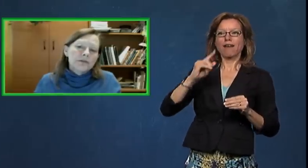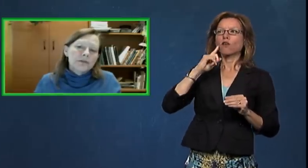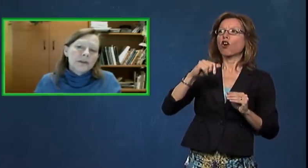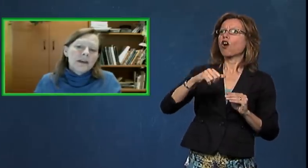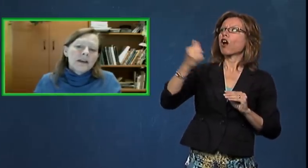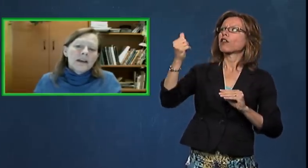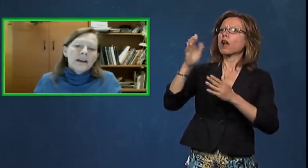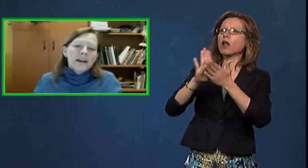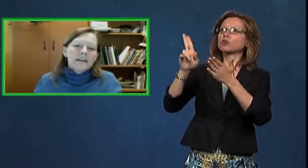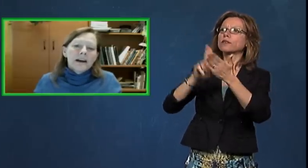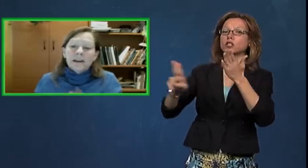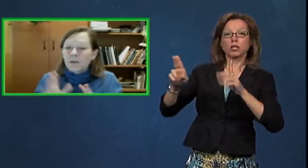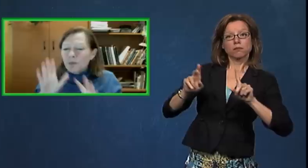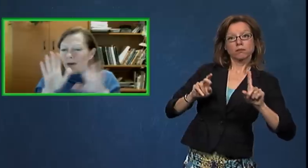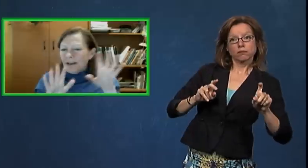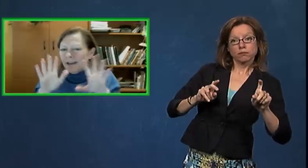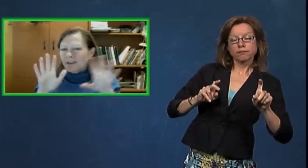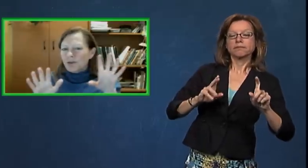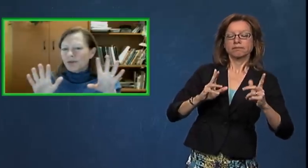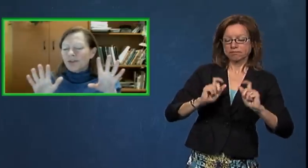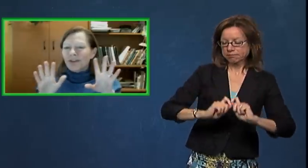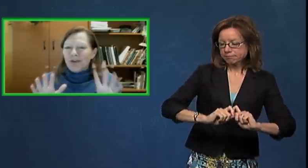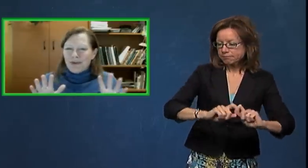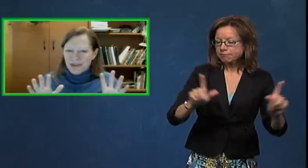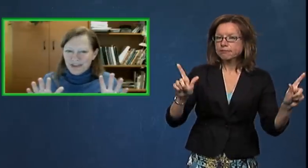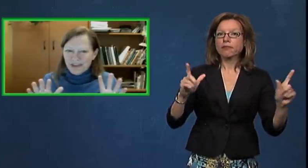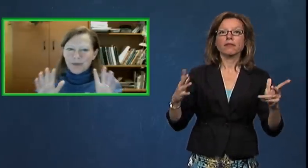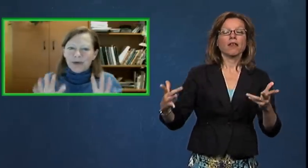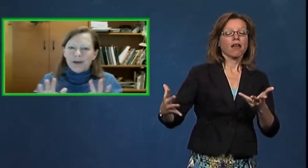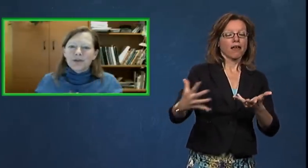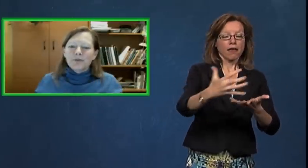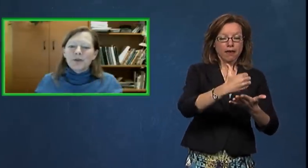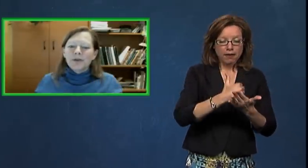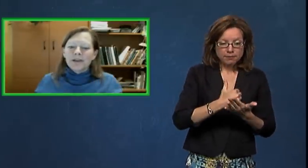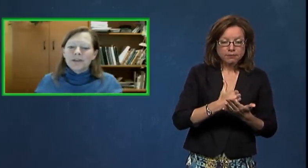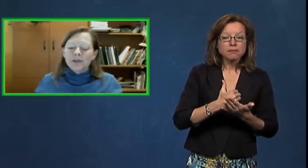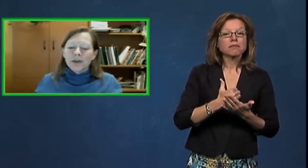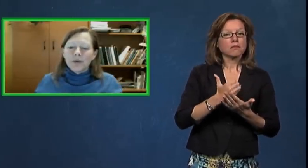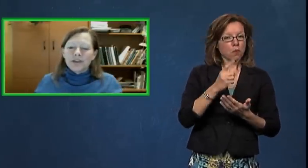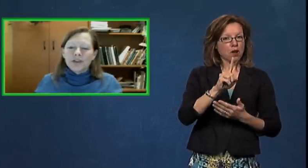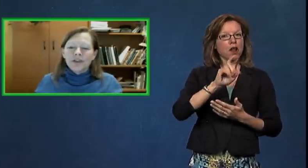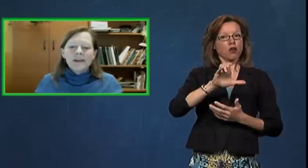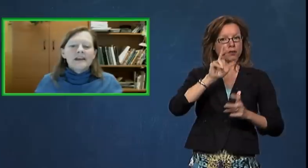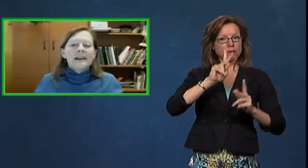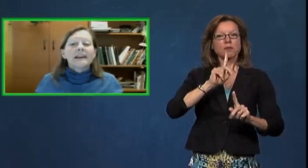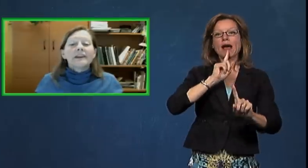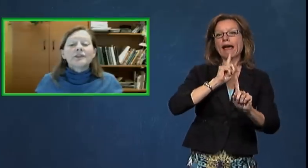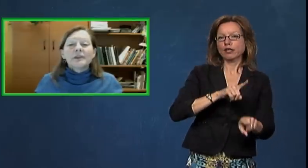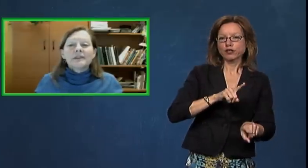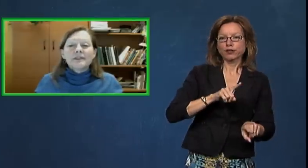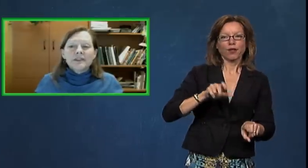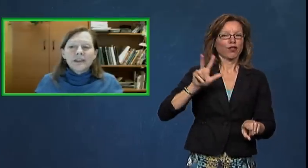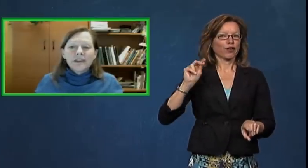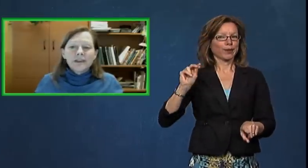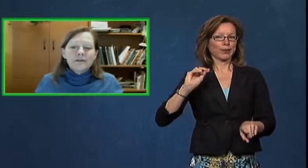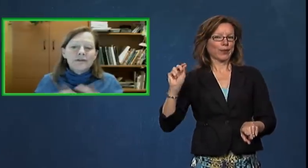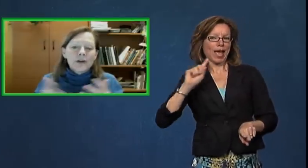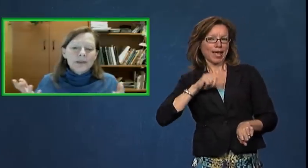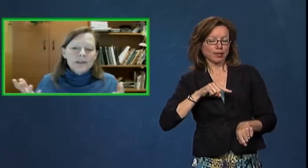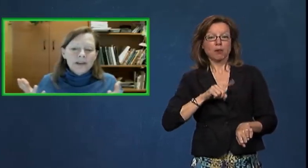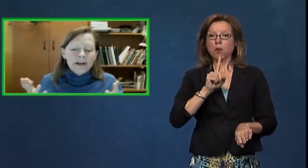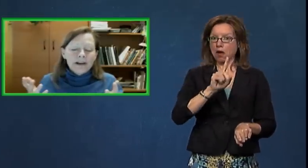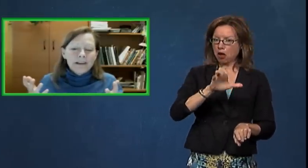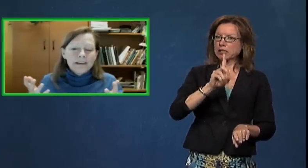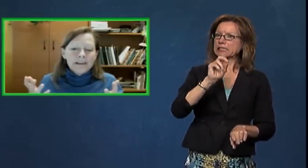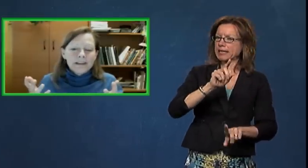others? Not everyone answered the question. About 100 people answered the question. And as you can see from